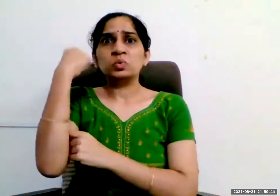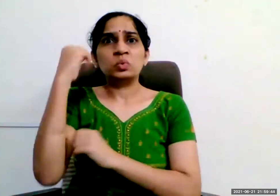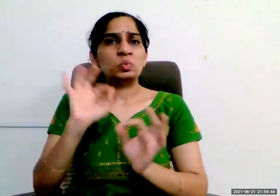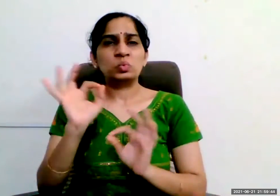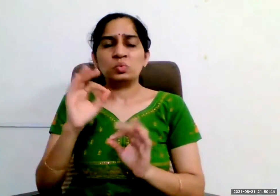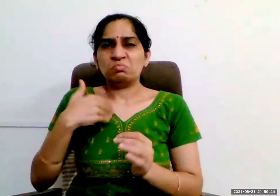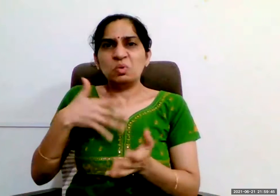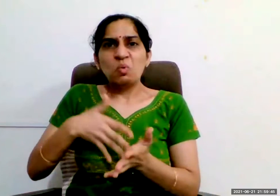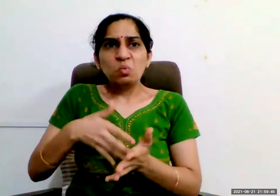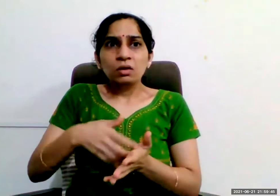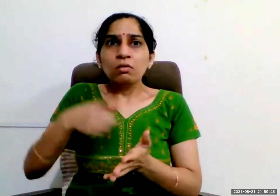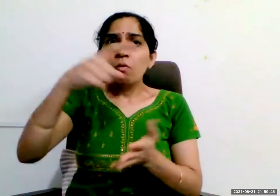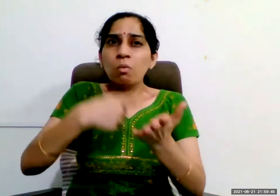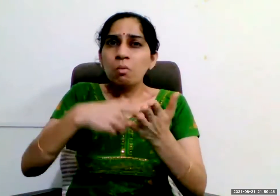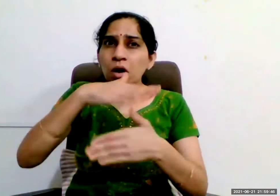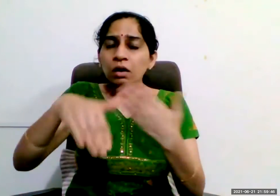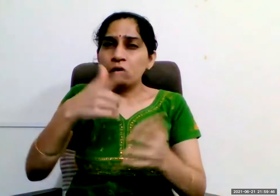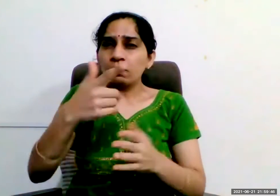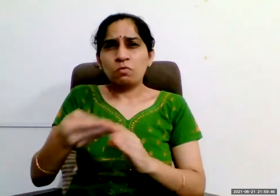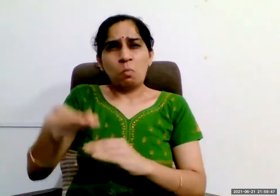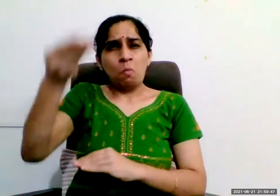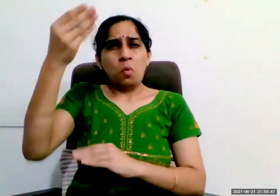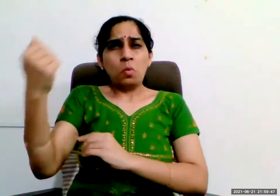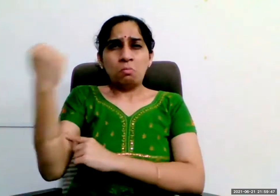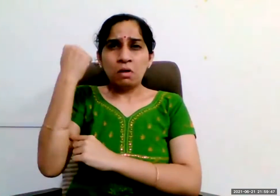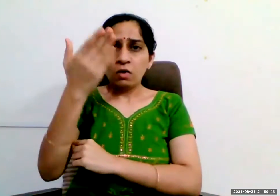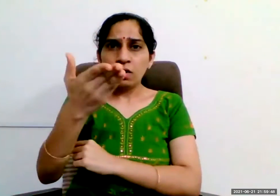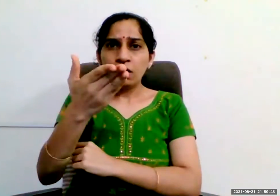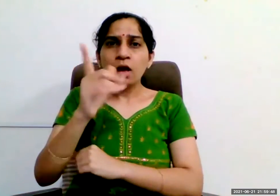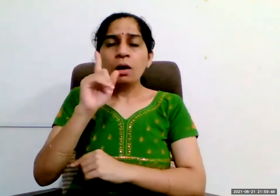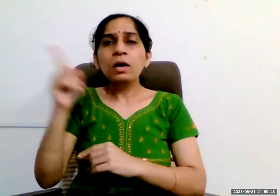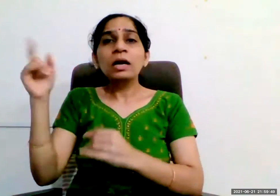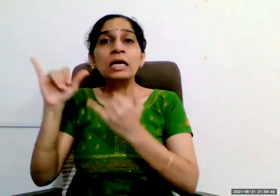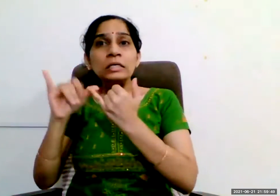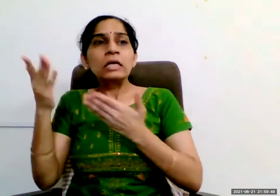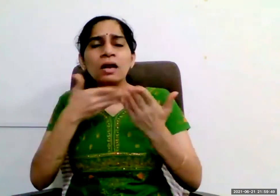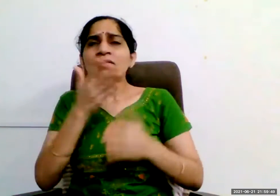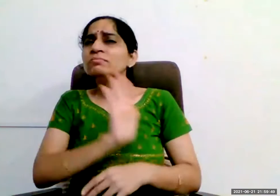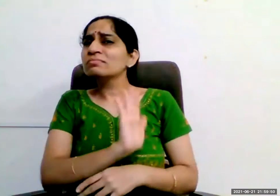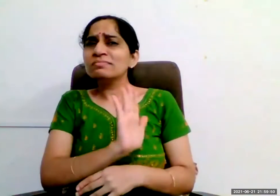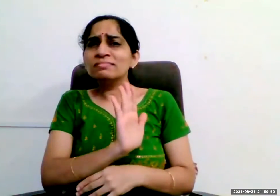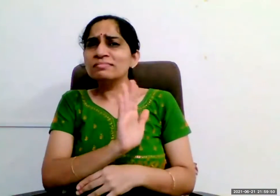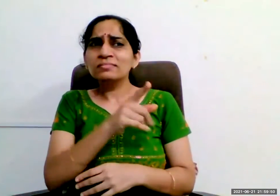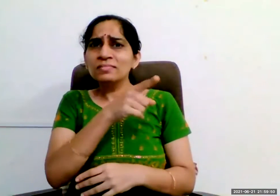person. But Krishna assures him that he's spiritual, he's a soul, as a soul, he's a very strong person.